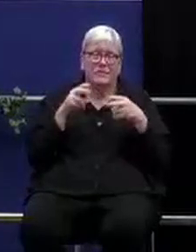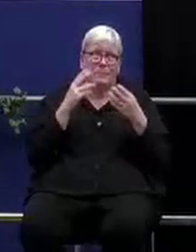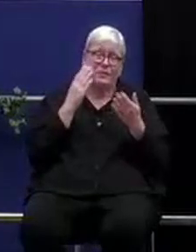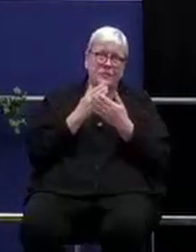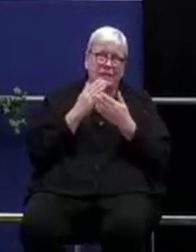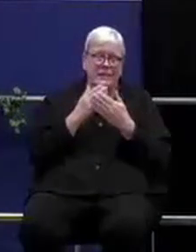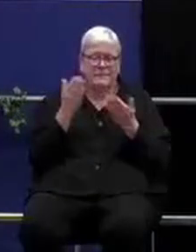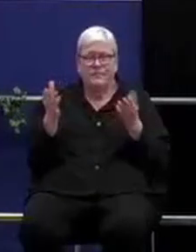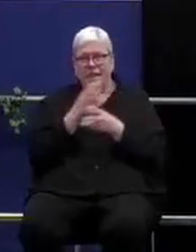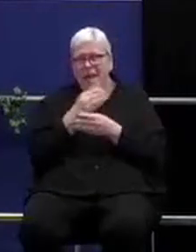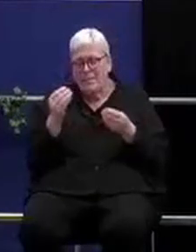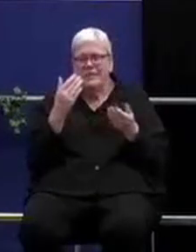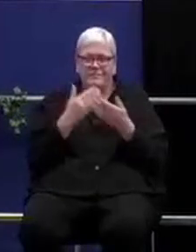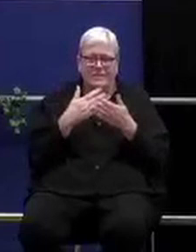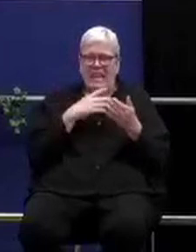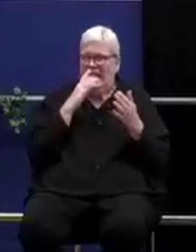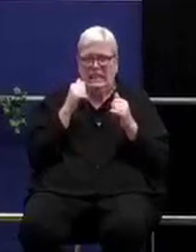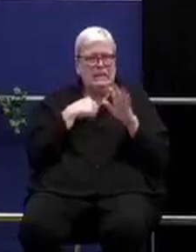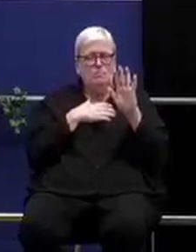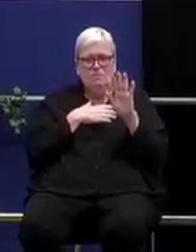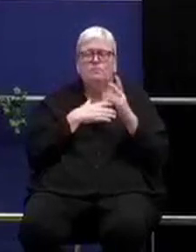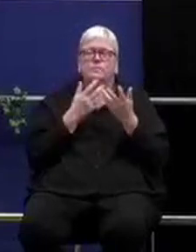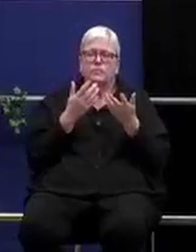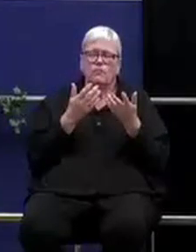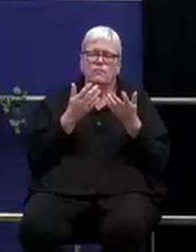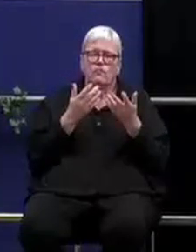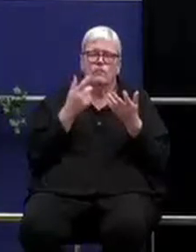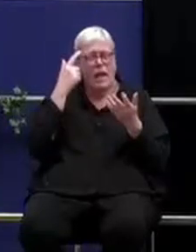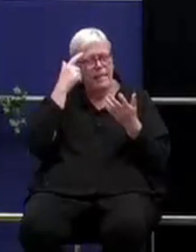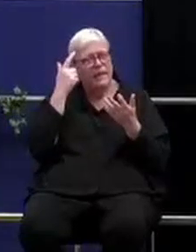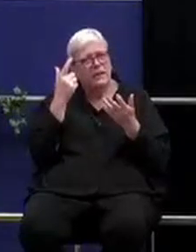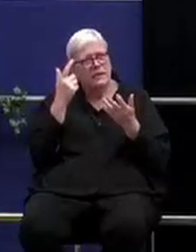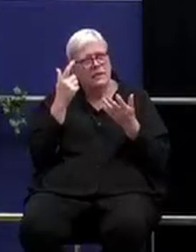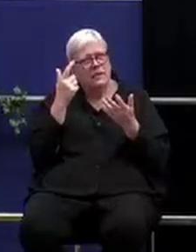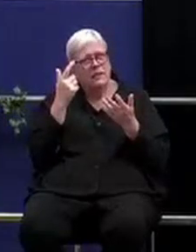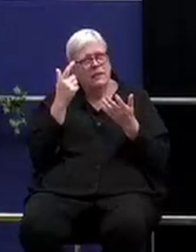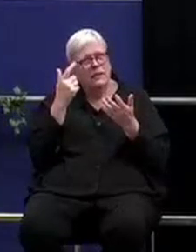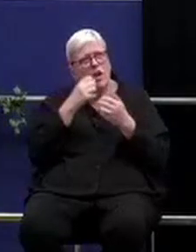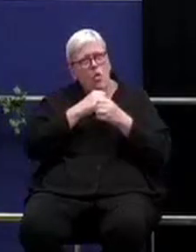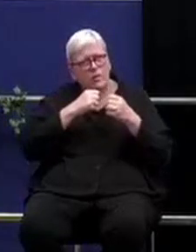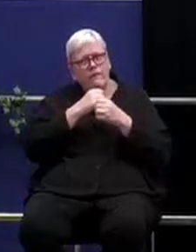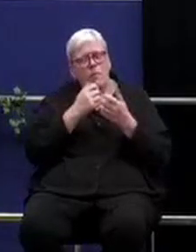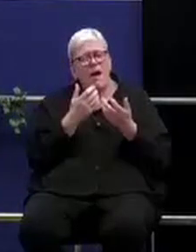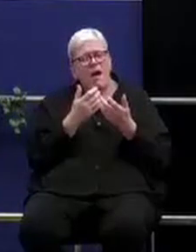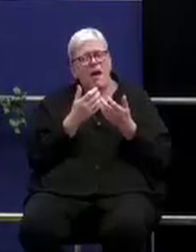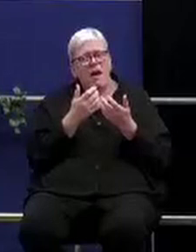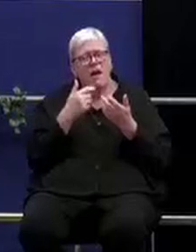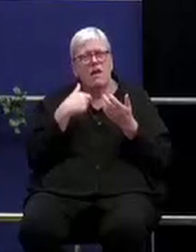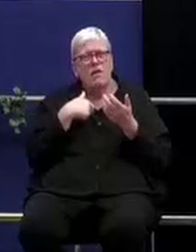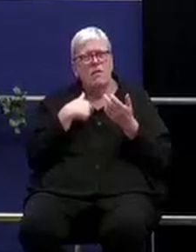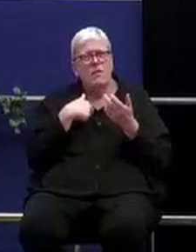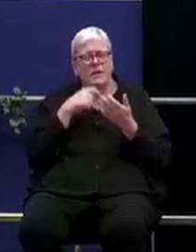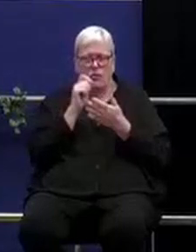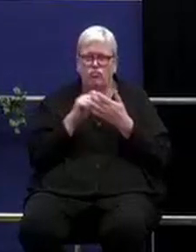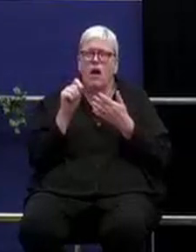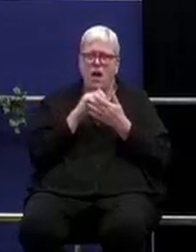people absolutely hate it. But I do think it probably does add to the claustrophobia. And when I was